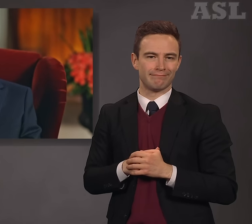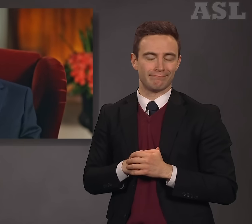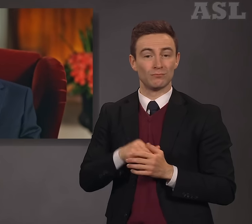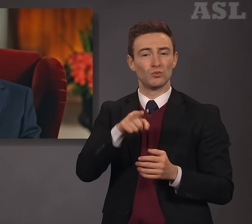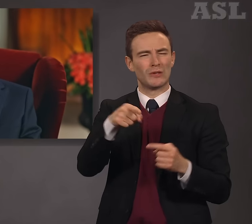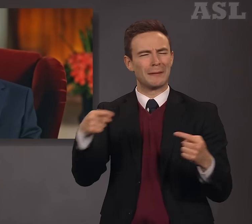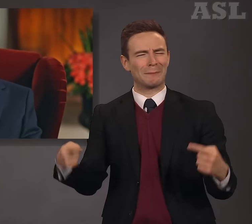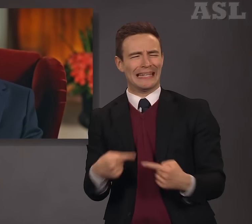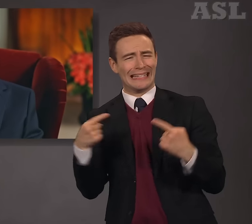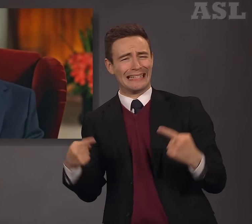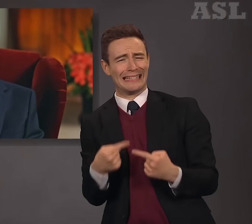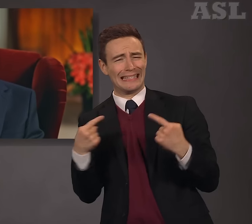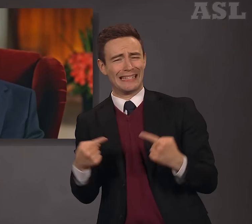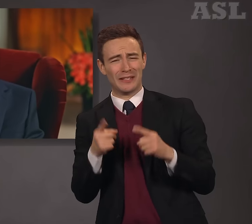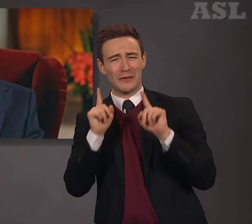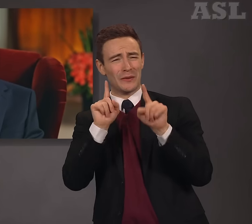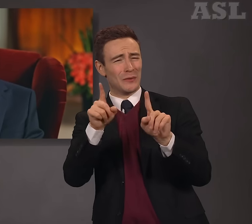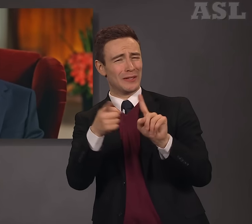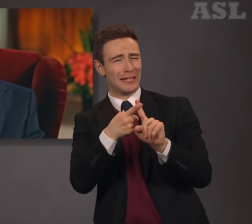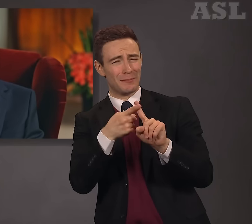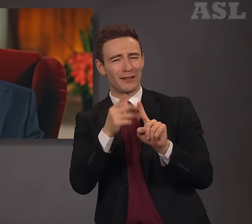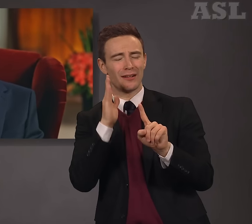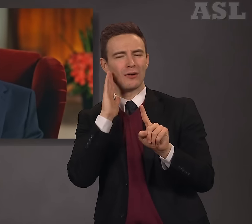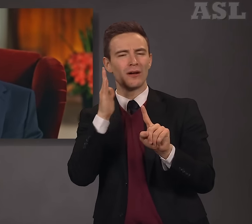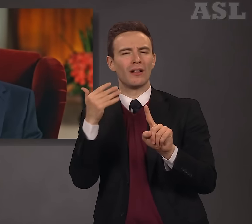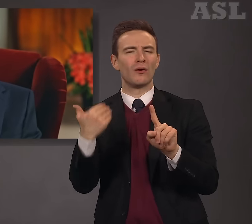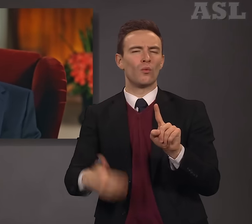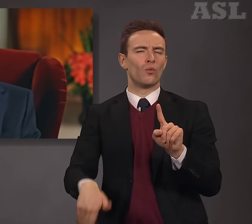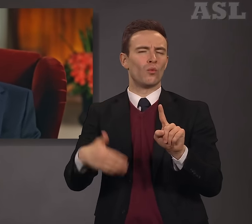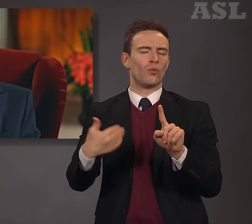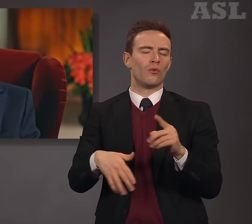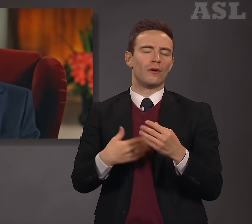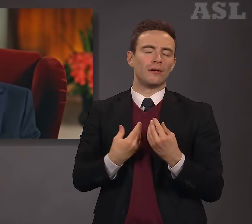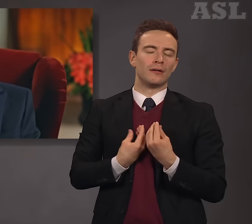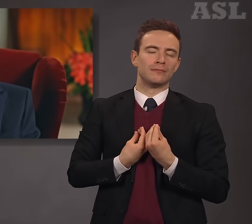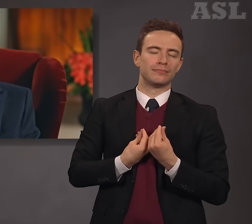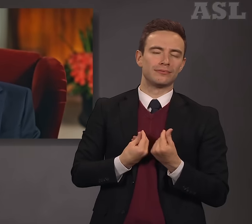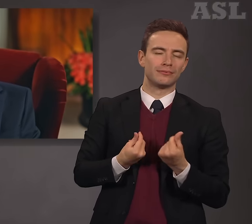Nothing will soothe your spirit more during times of pain.